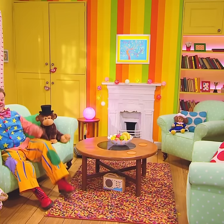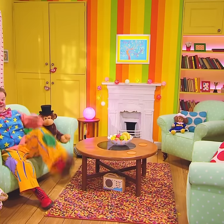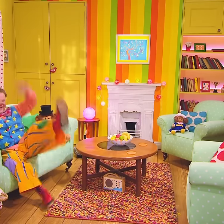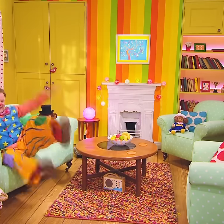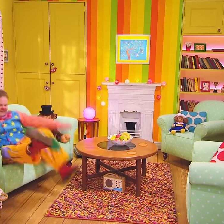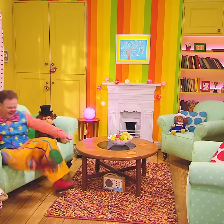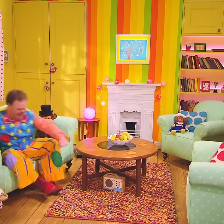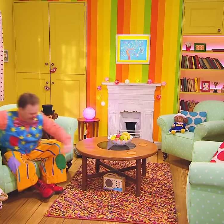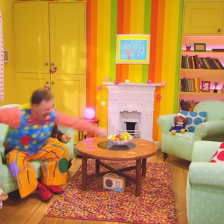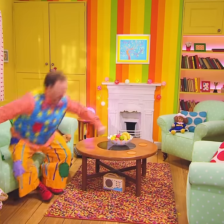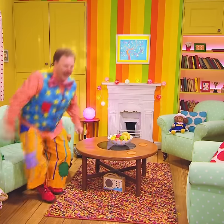idea.